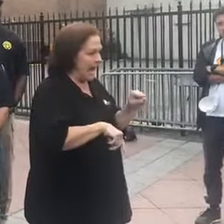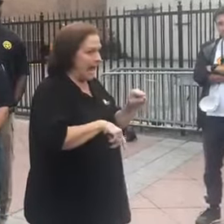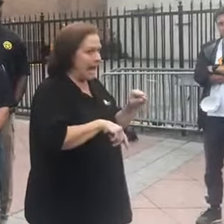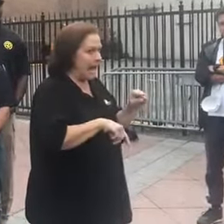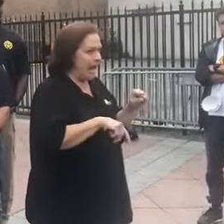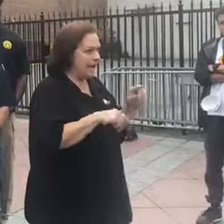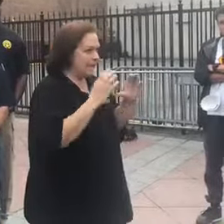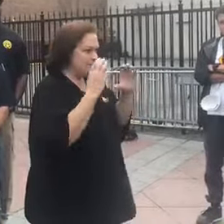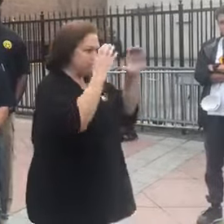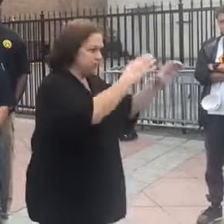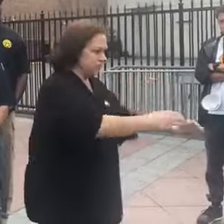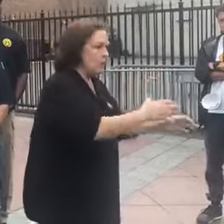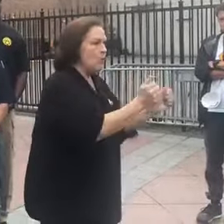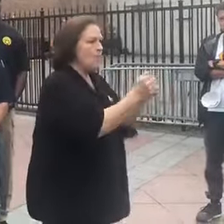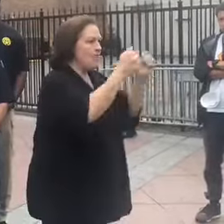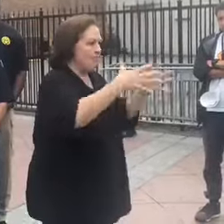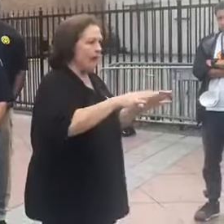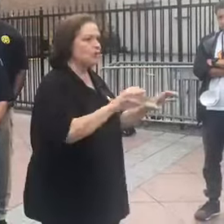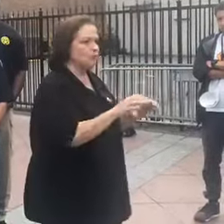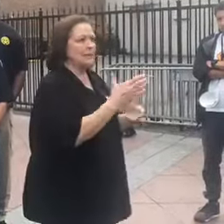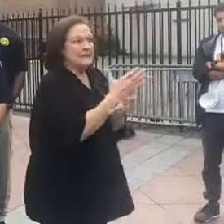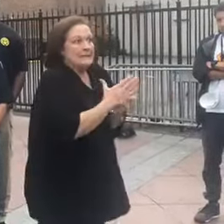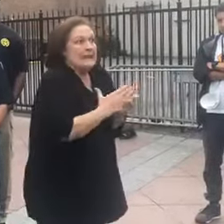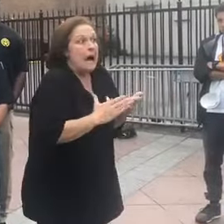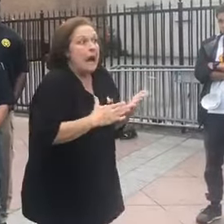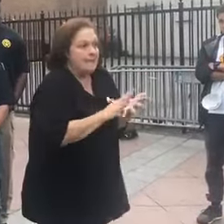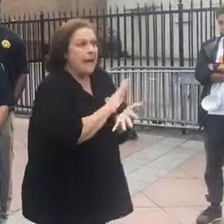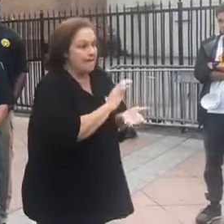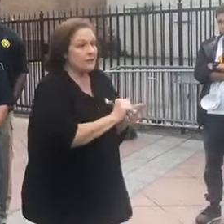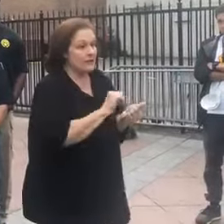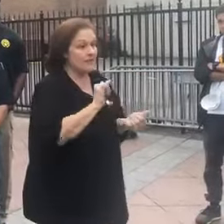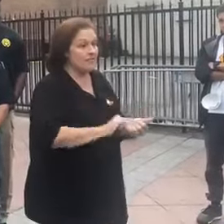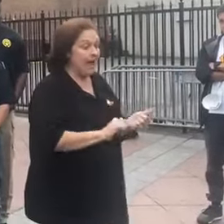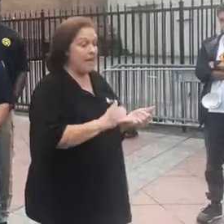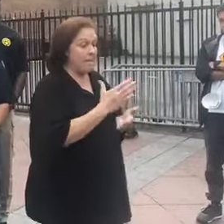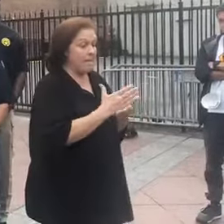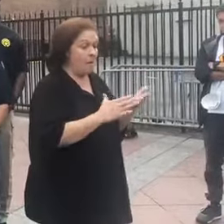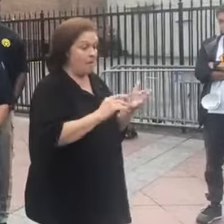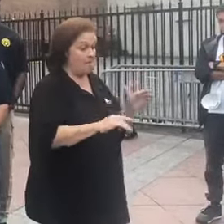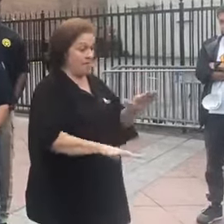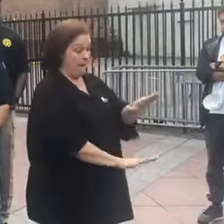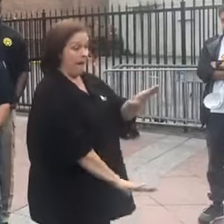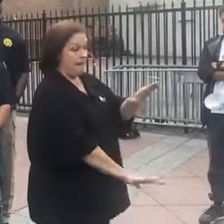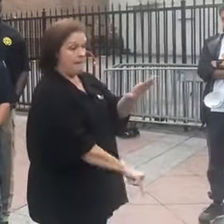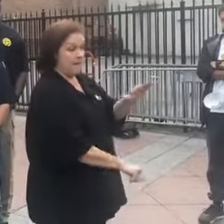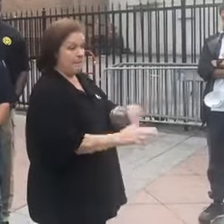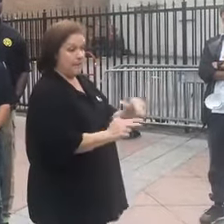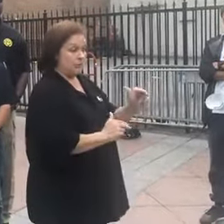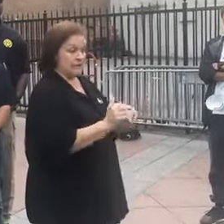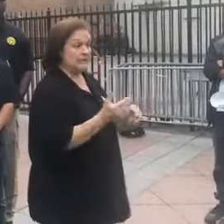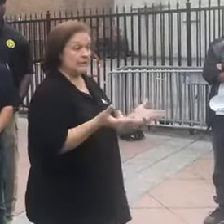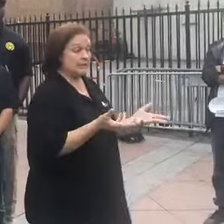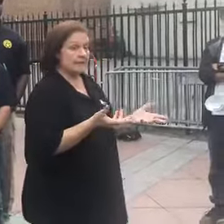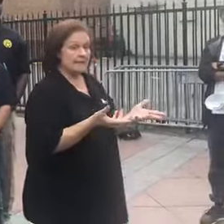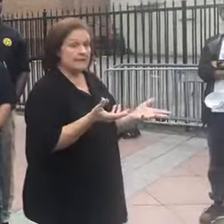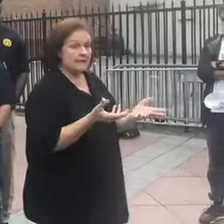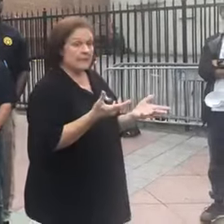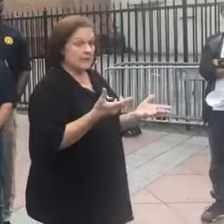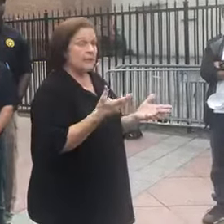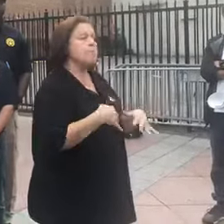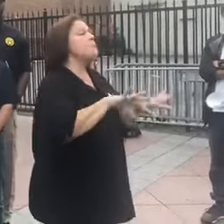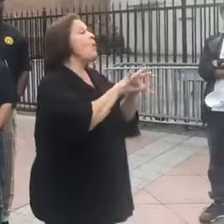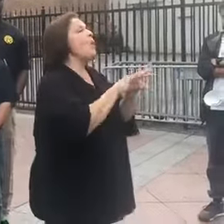Yeah, and the priority is not the bottom part of that building. It is doing this in a way to where we can retrieve the bodies that are